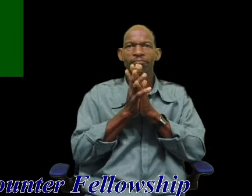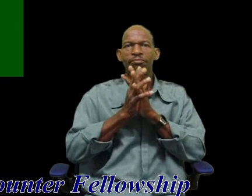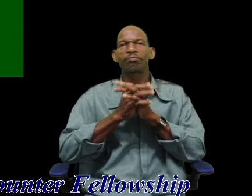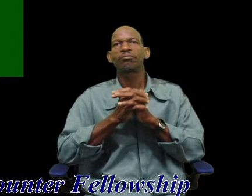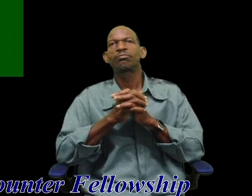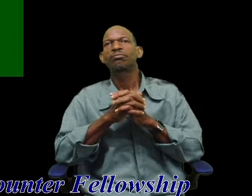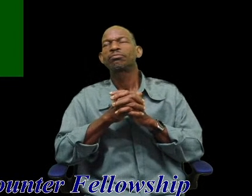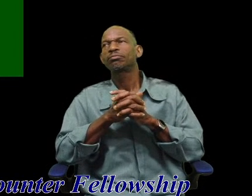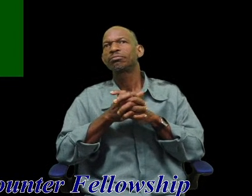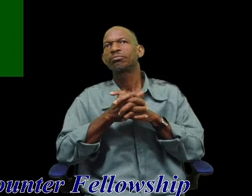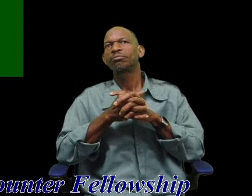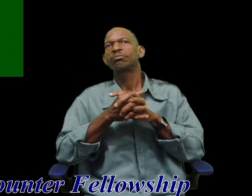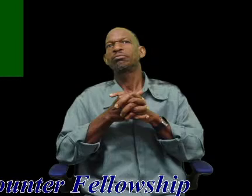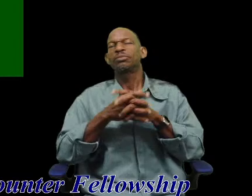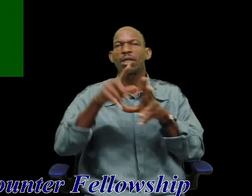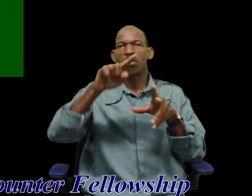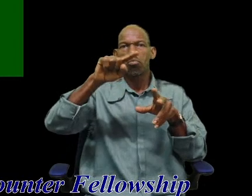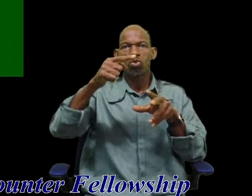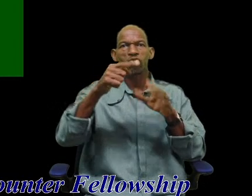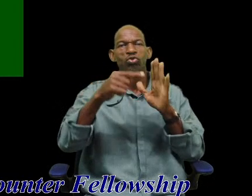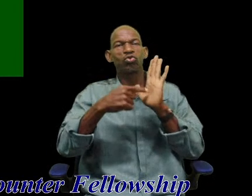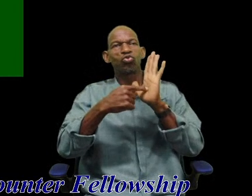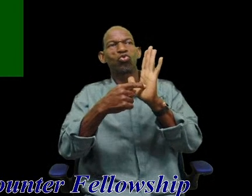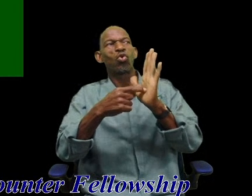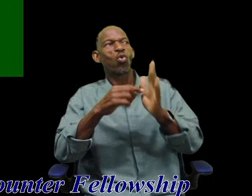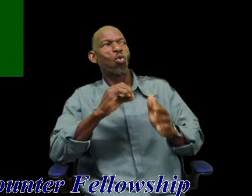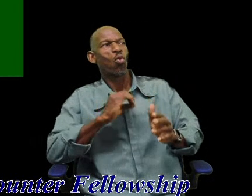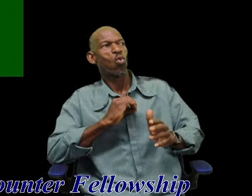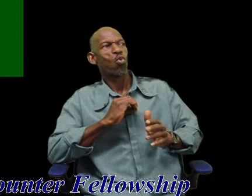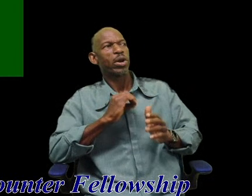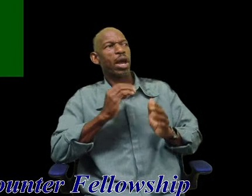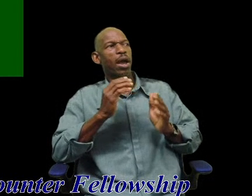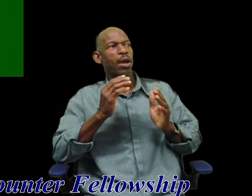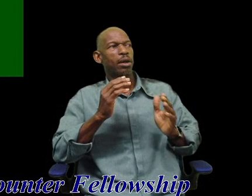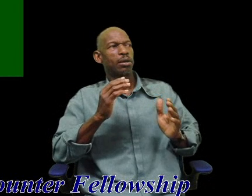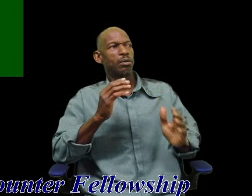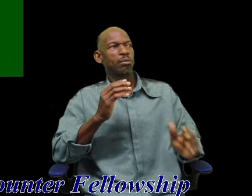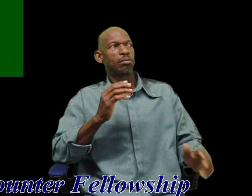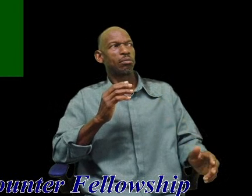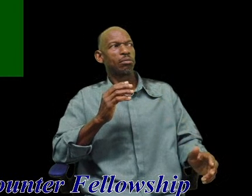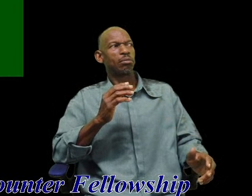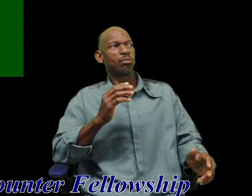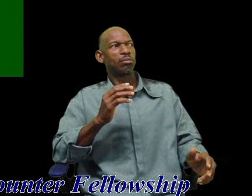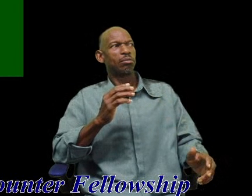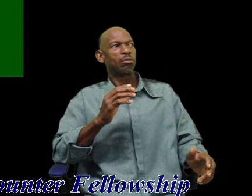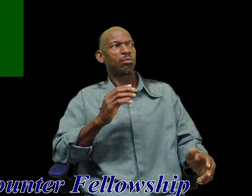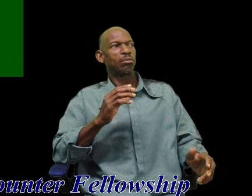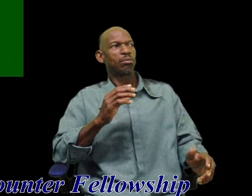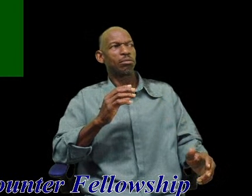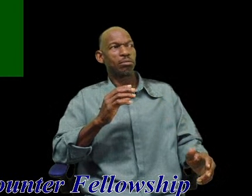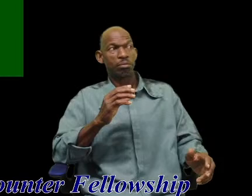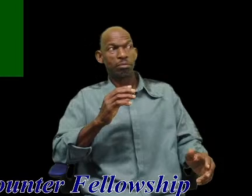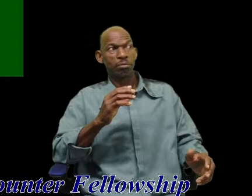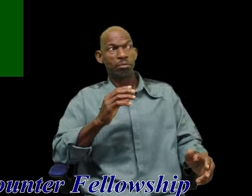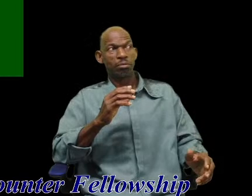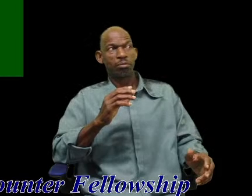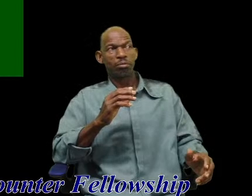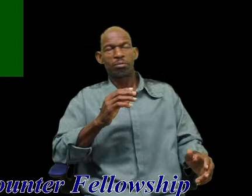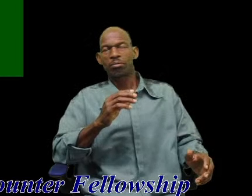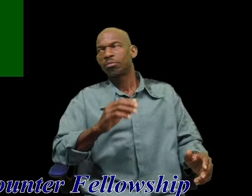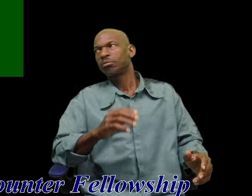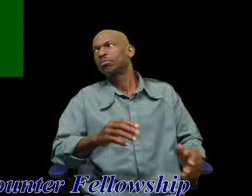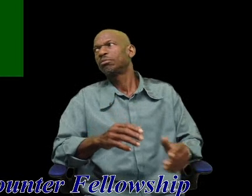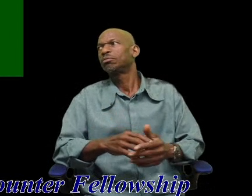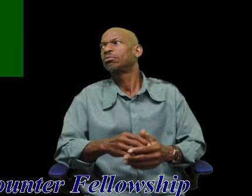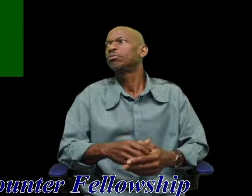apostrophe to show ownership. We are using the apostrophe to show ownership. So